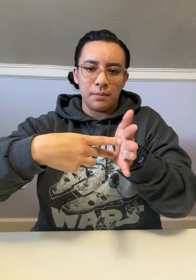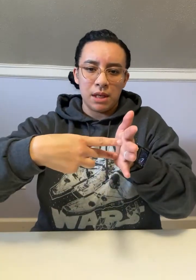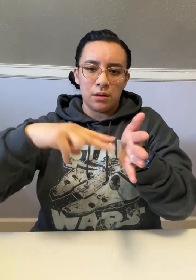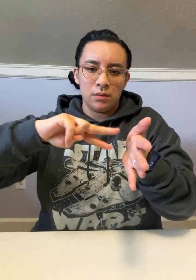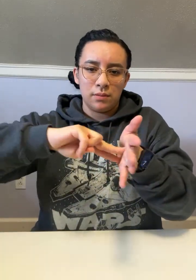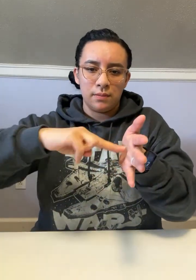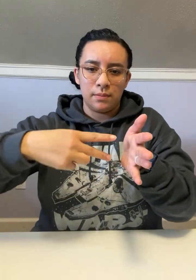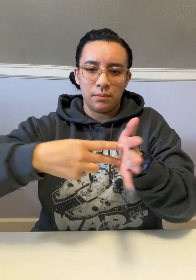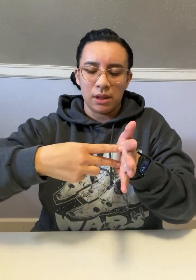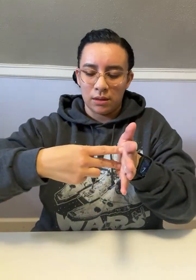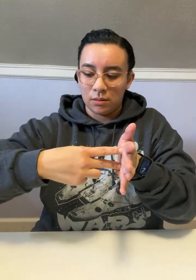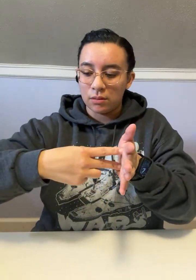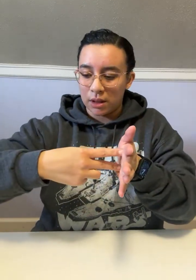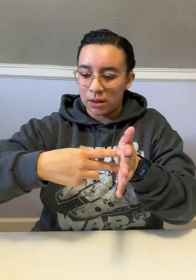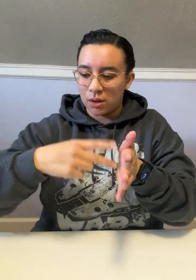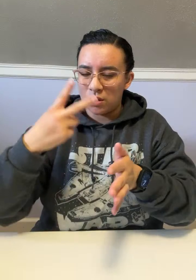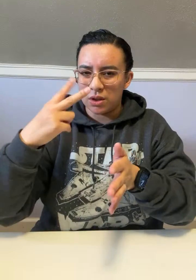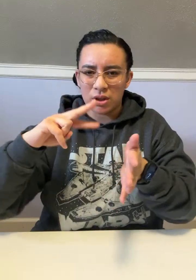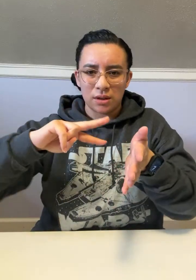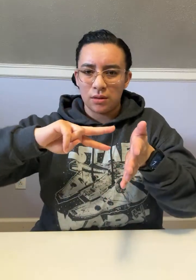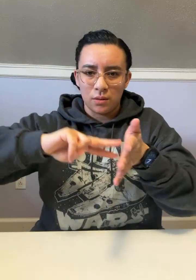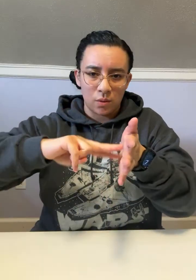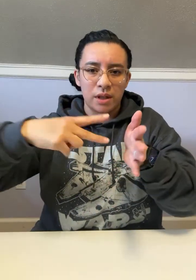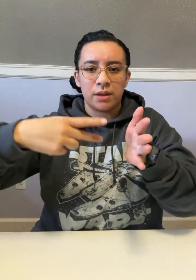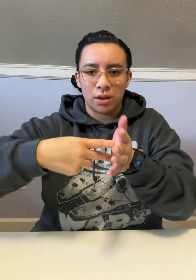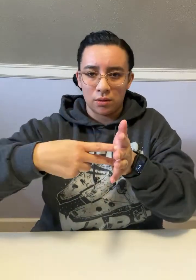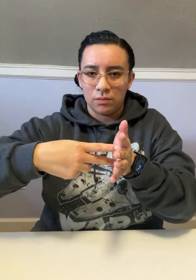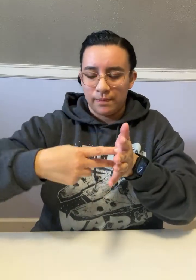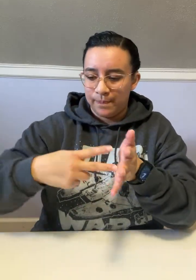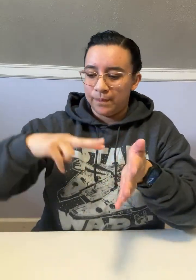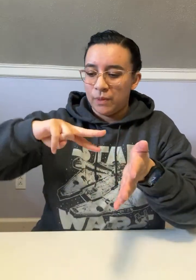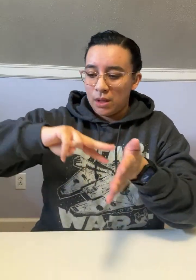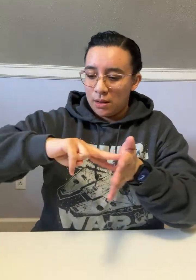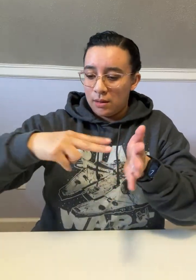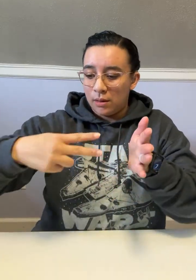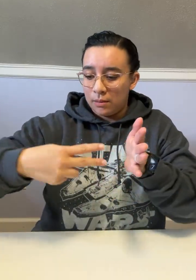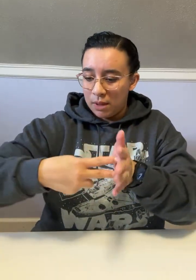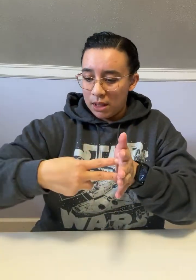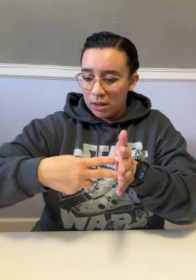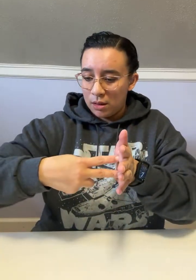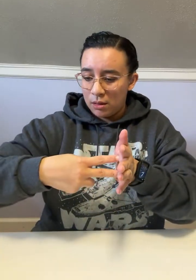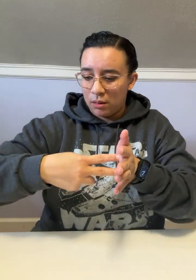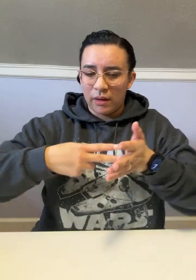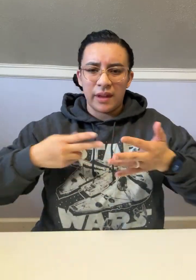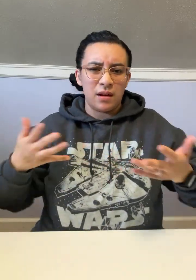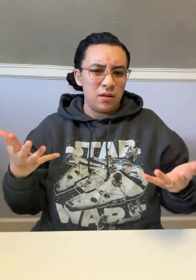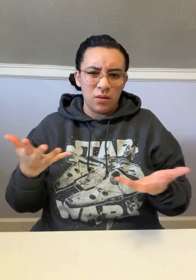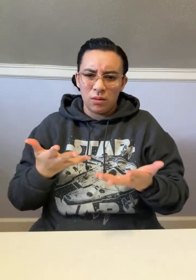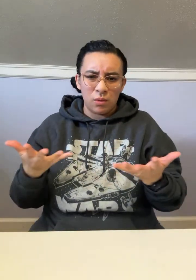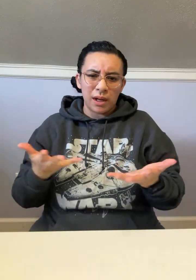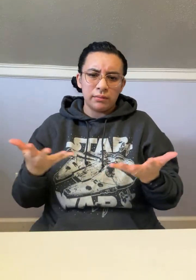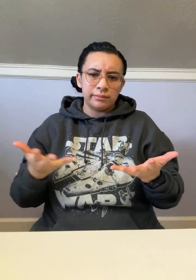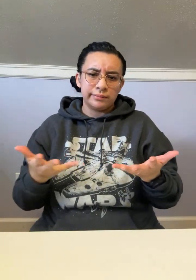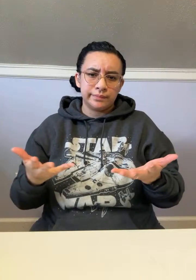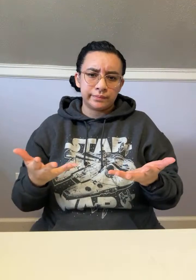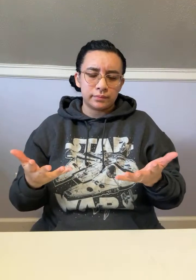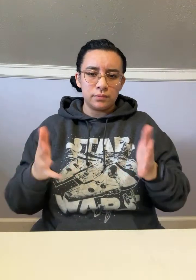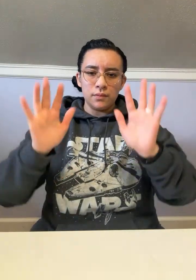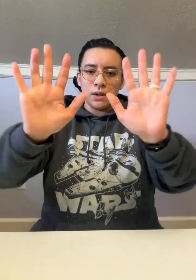Mean. Okay, so you do it just 1, 2. Mean, and then what? 2